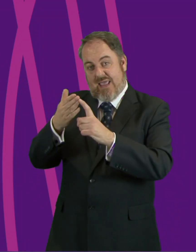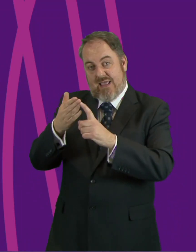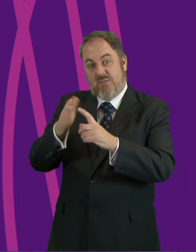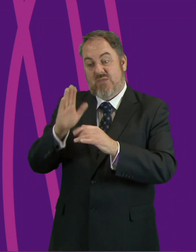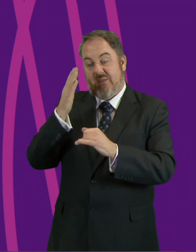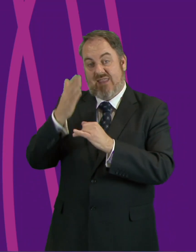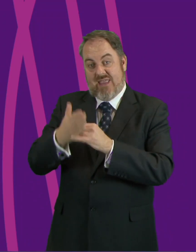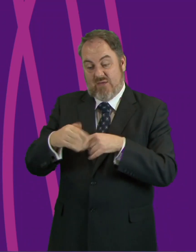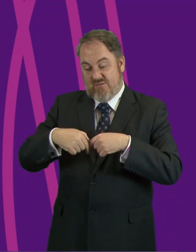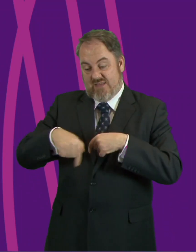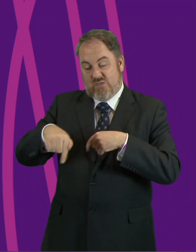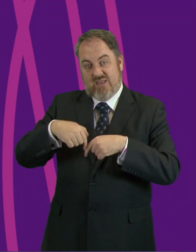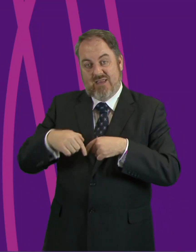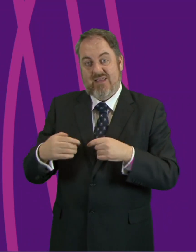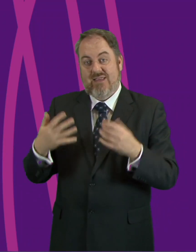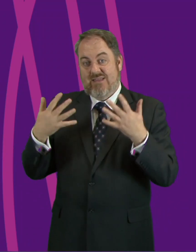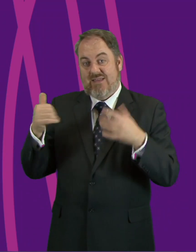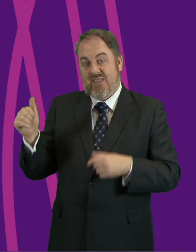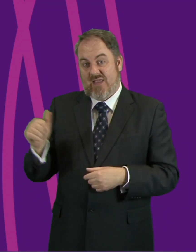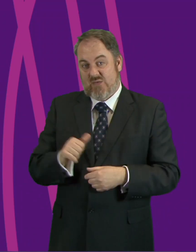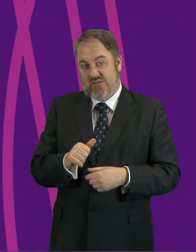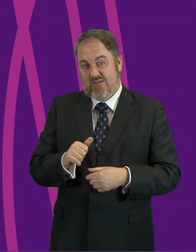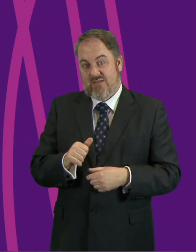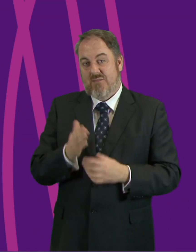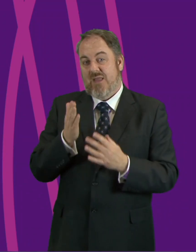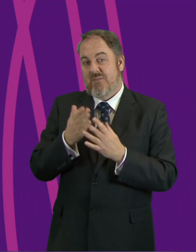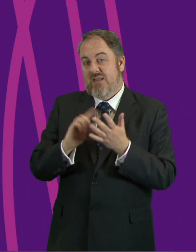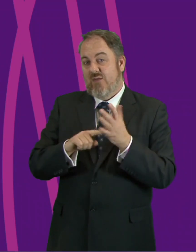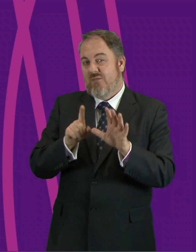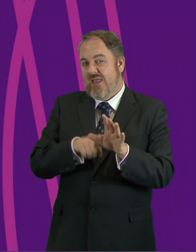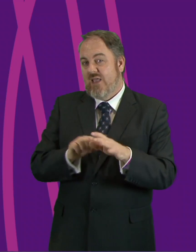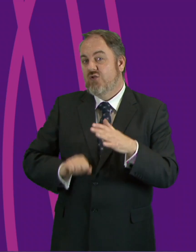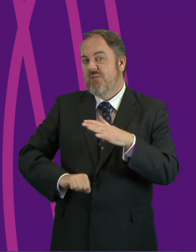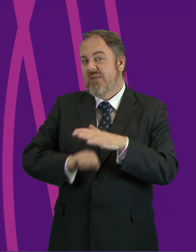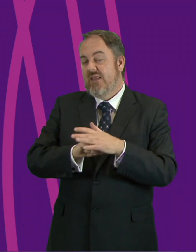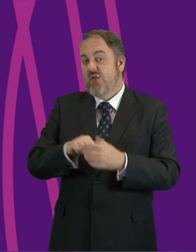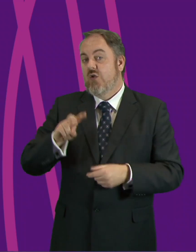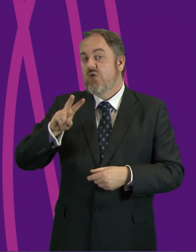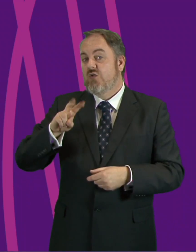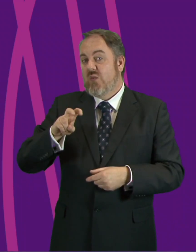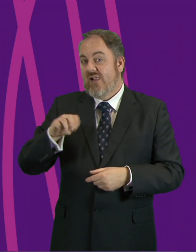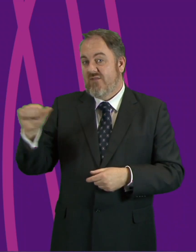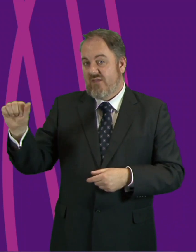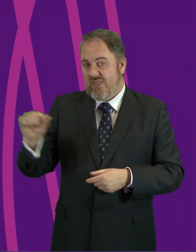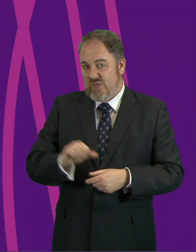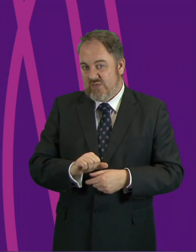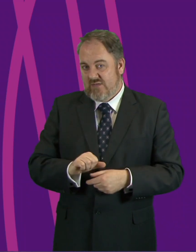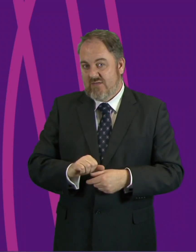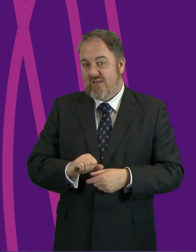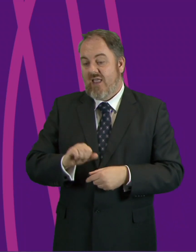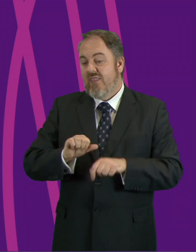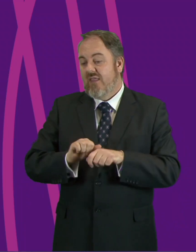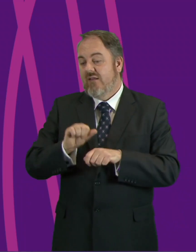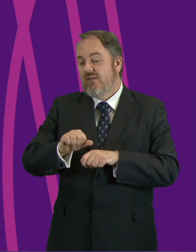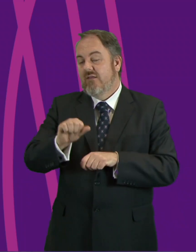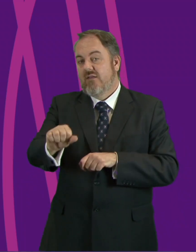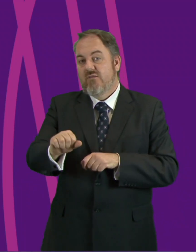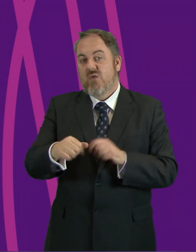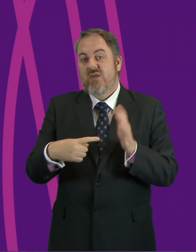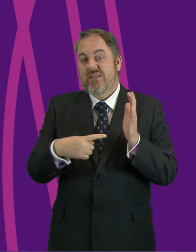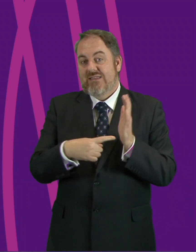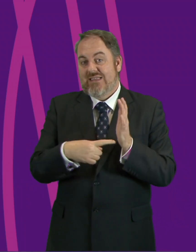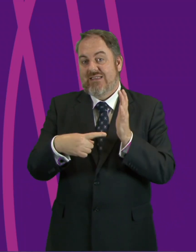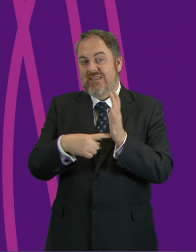end of this week, 12,000 by the middle of the month, and the initial assessment for where we need to go after that for TTI is